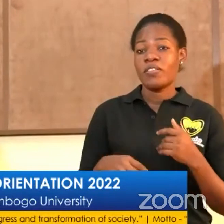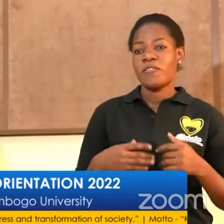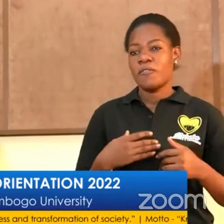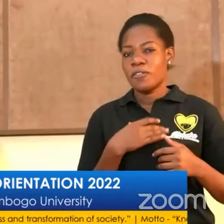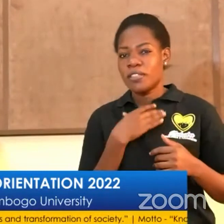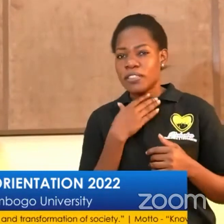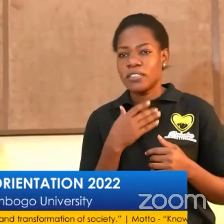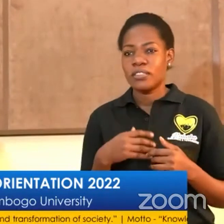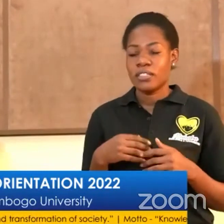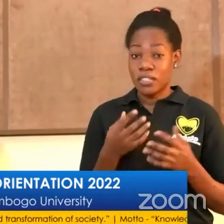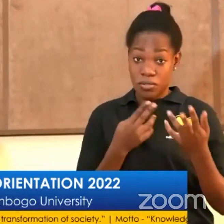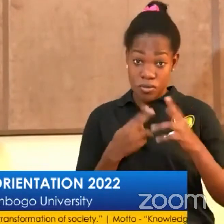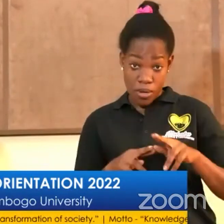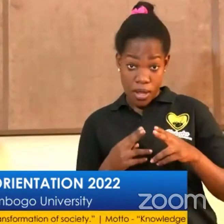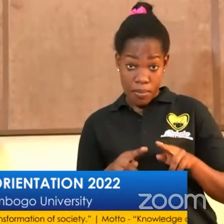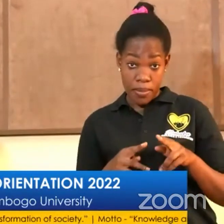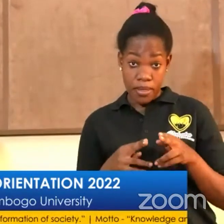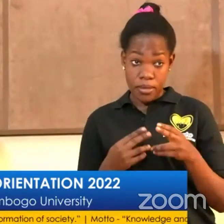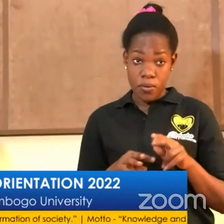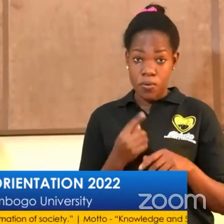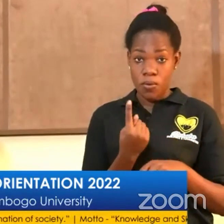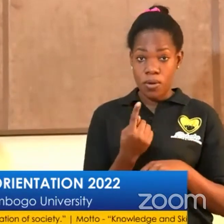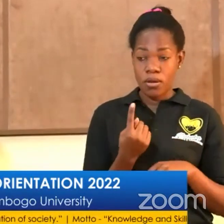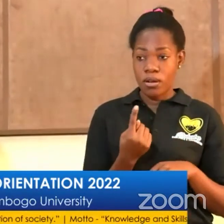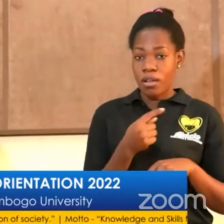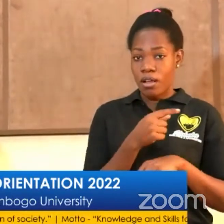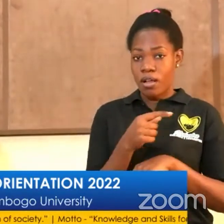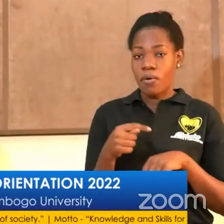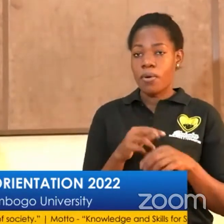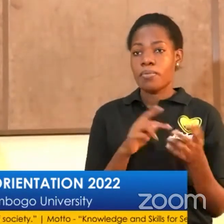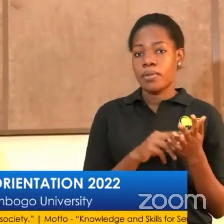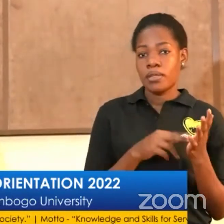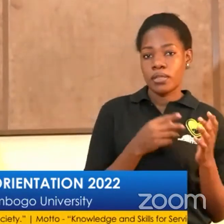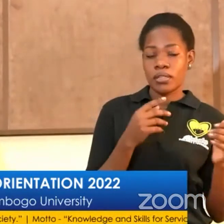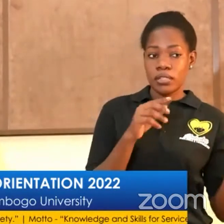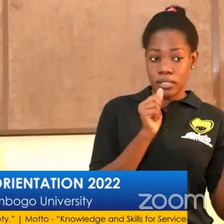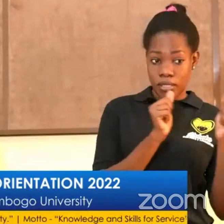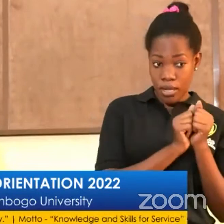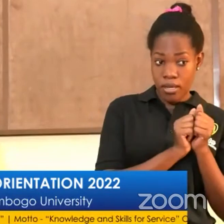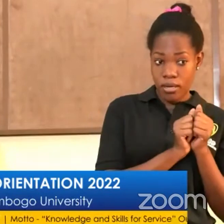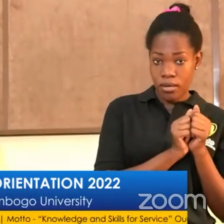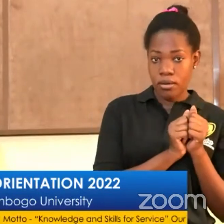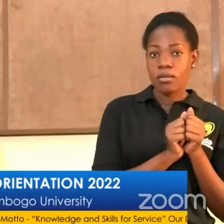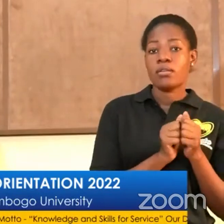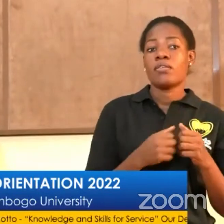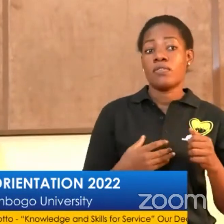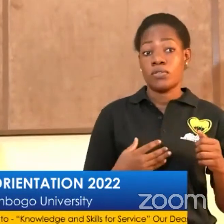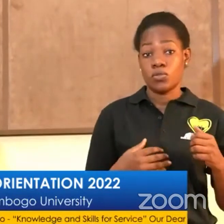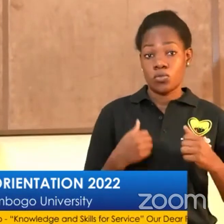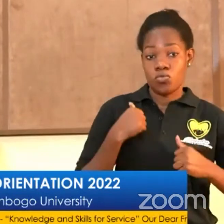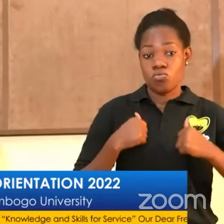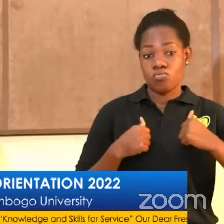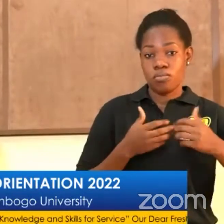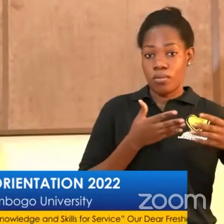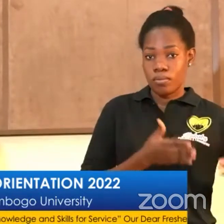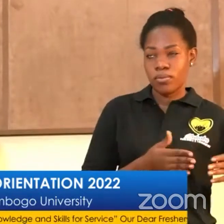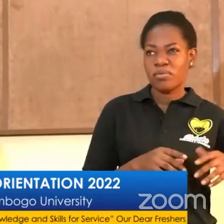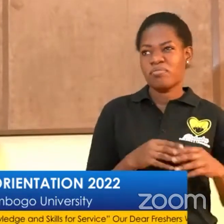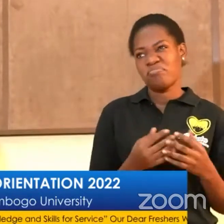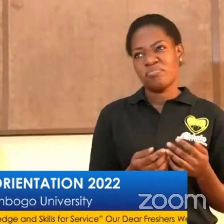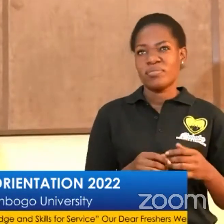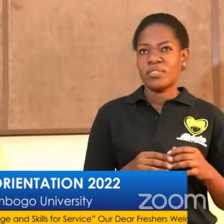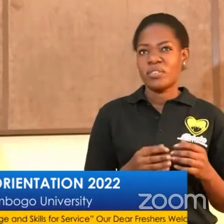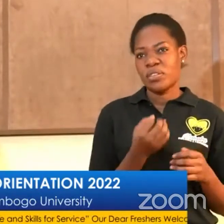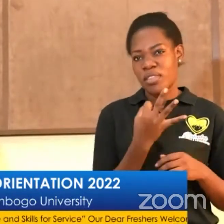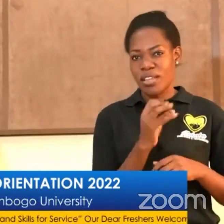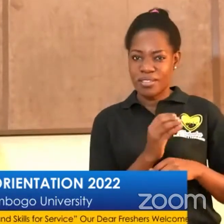hour, meaning that at 10 there will be a tour. At 11 it will take like 30 minutes, so